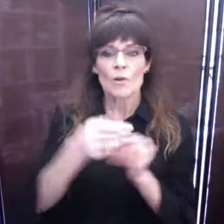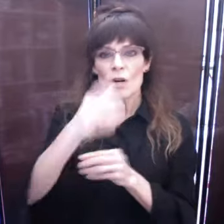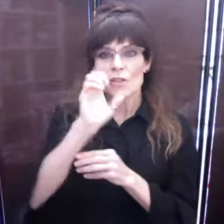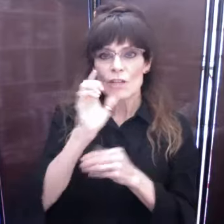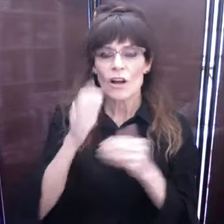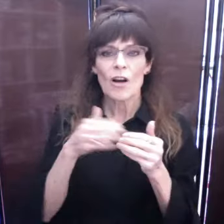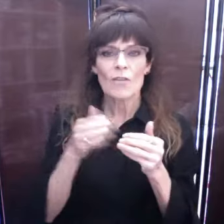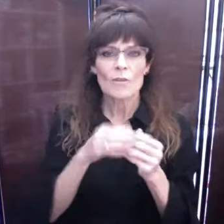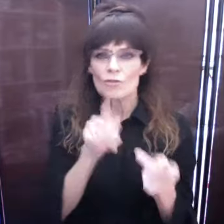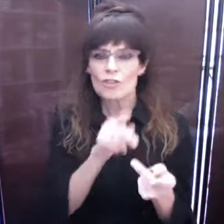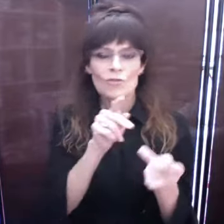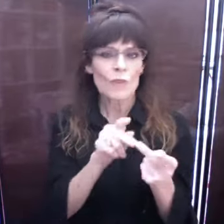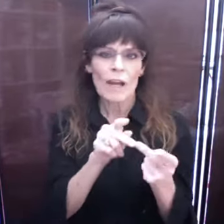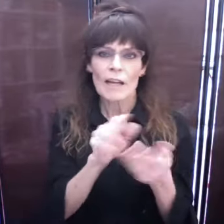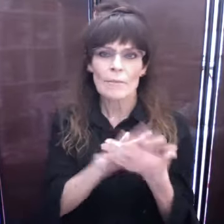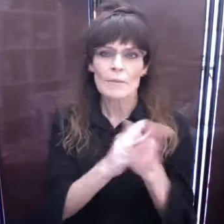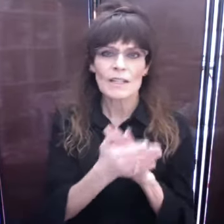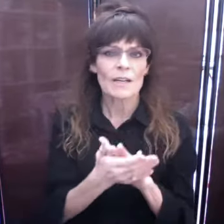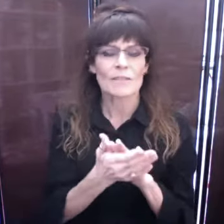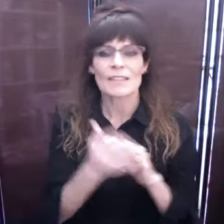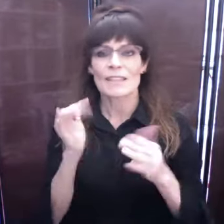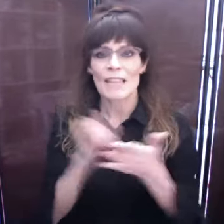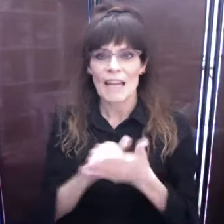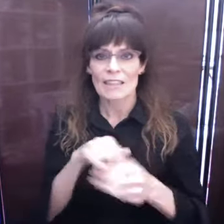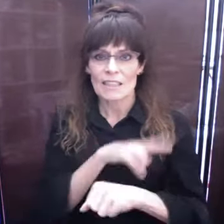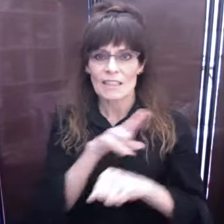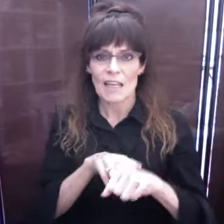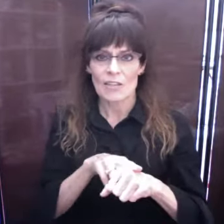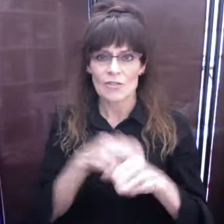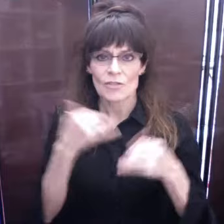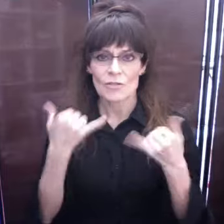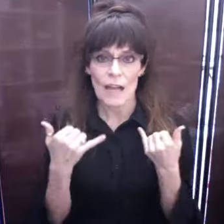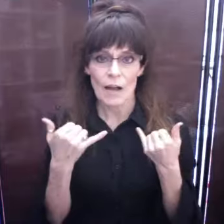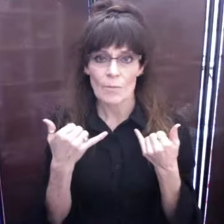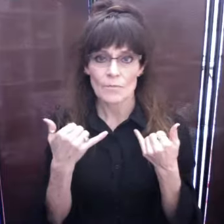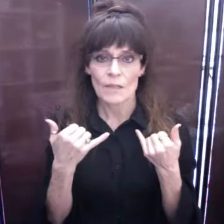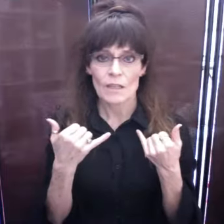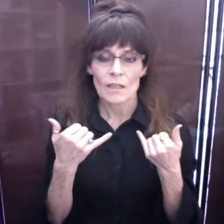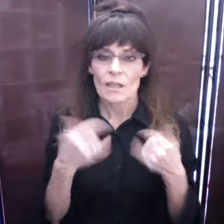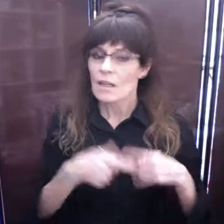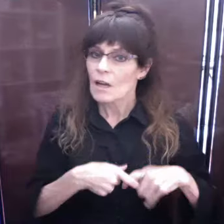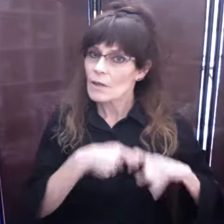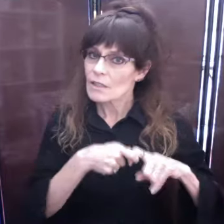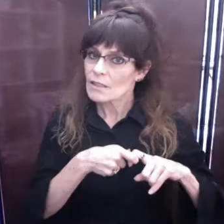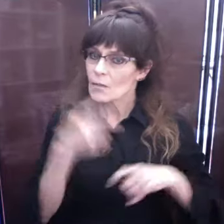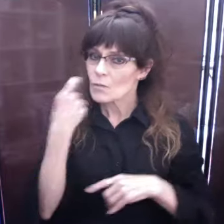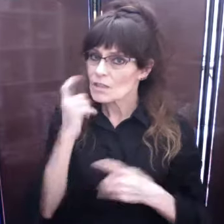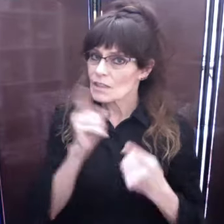Very biological in nature, right? I want to take a moment. I just met a guy named Kelly in Dallas the other day,